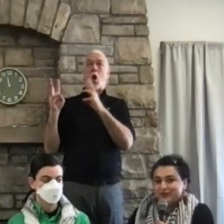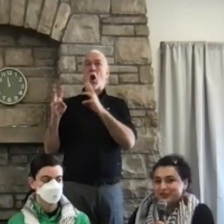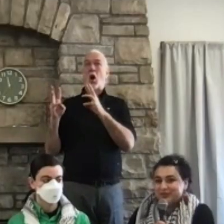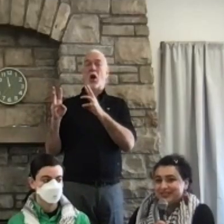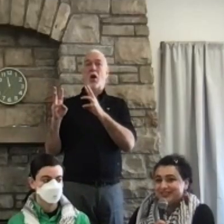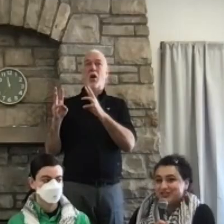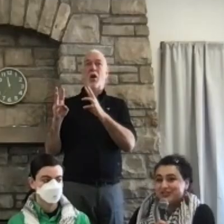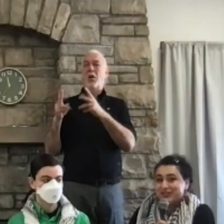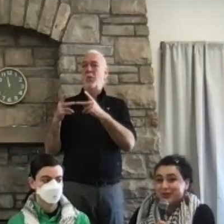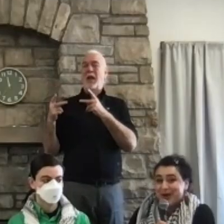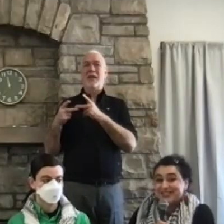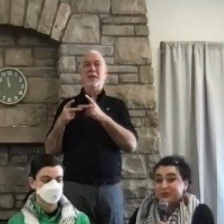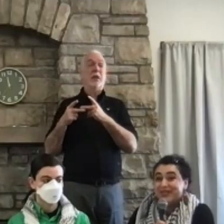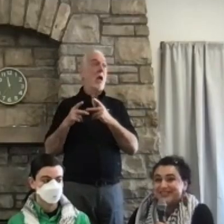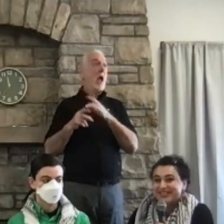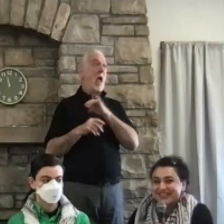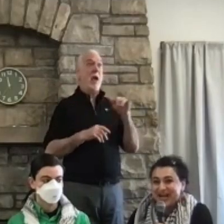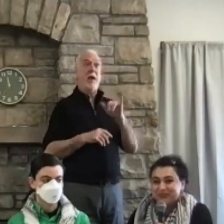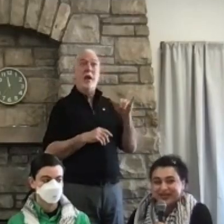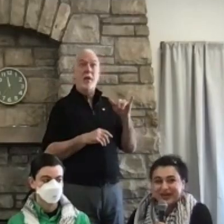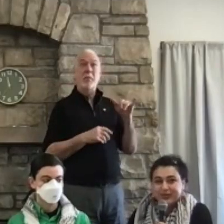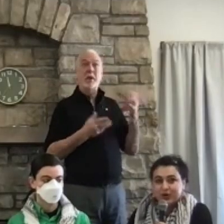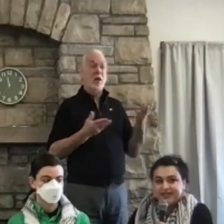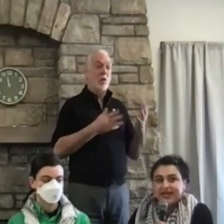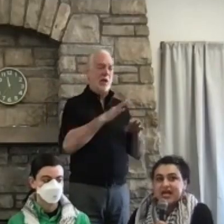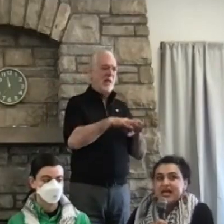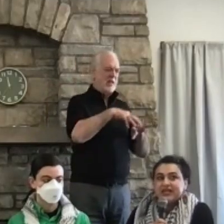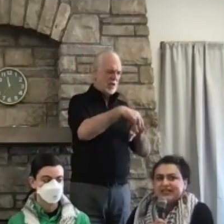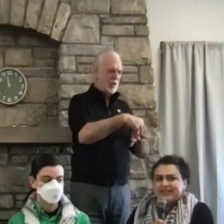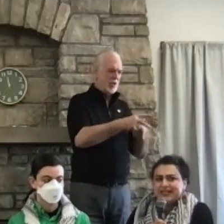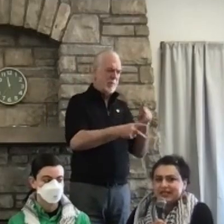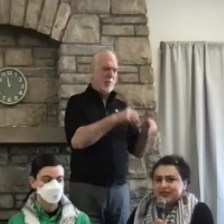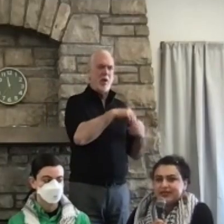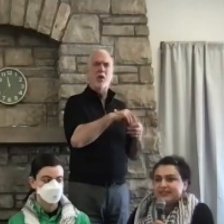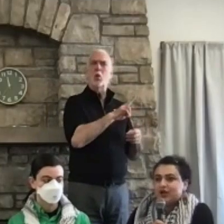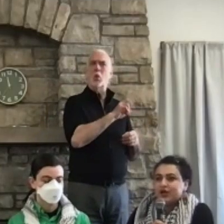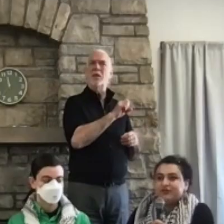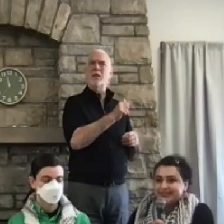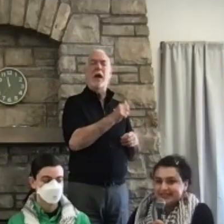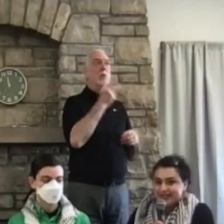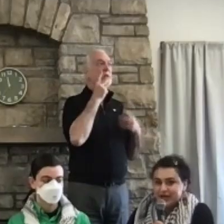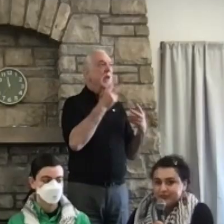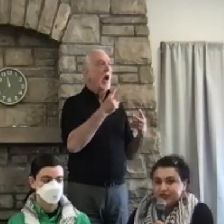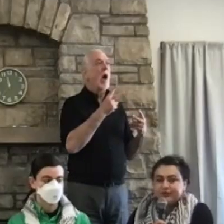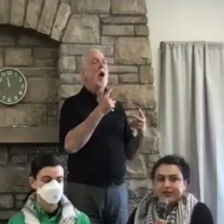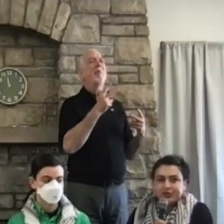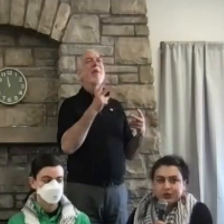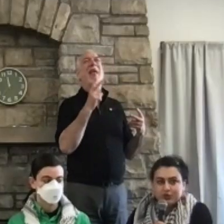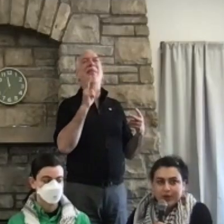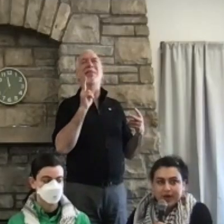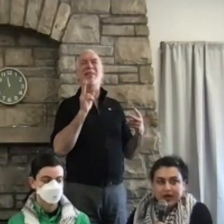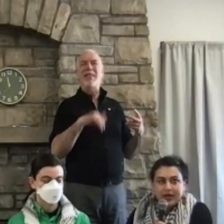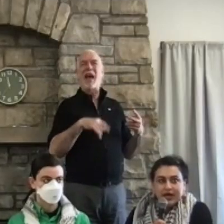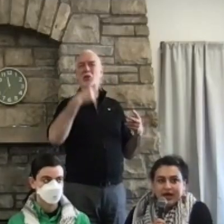places, or even just being indigenous in the US and witnessing this happening in other parts. This lives in our nervous system,